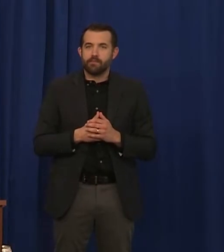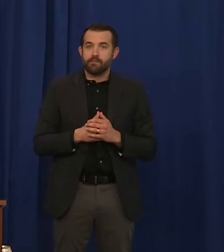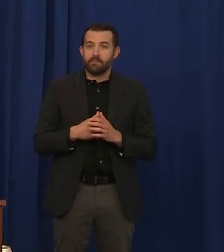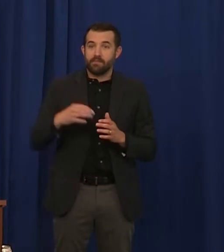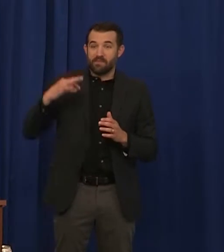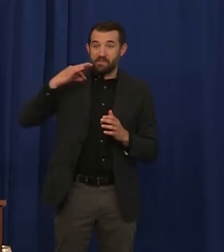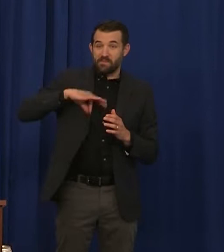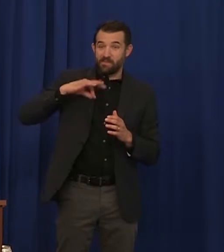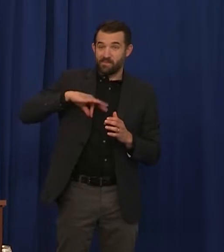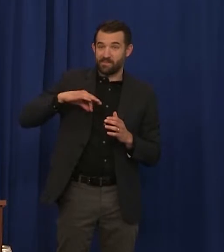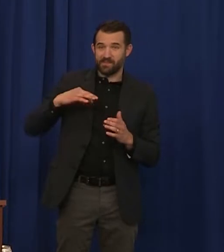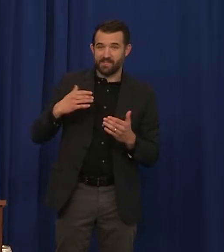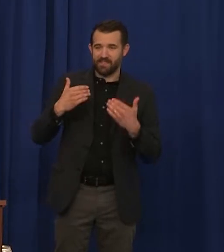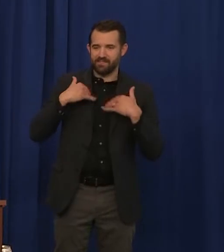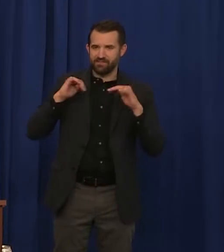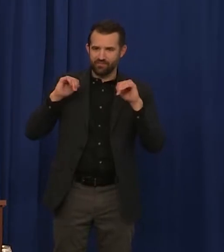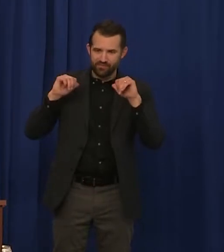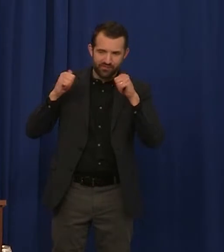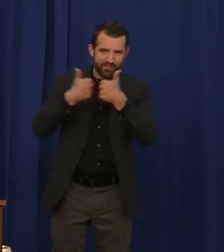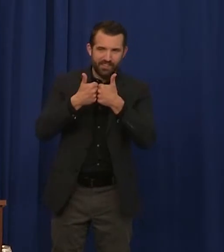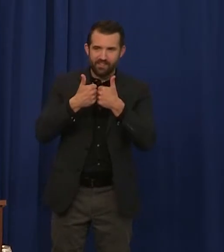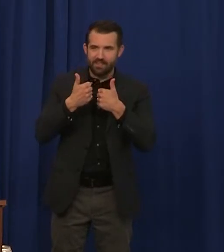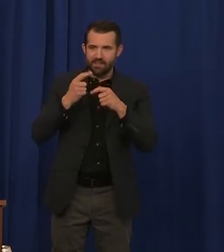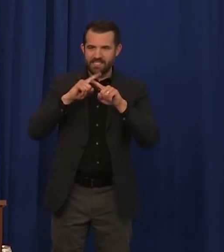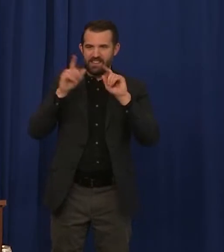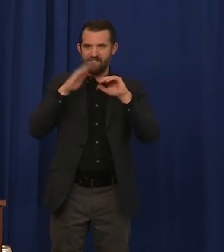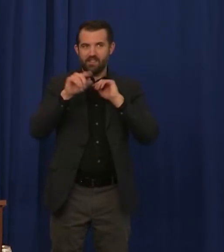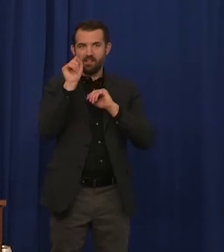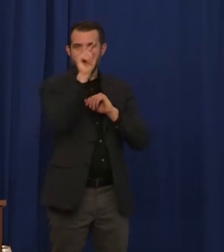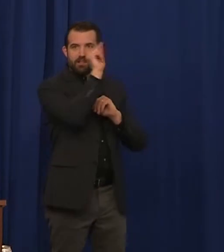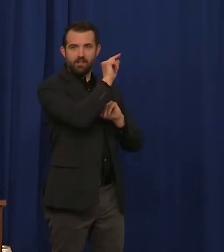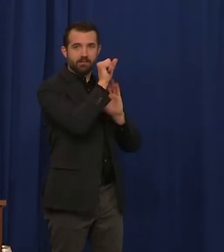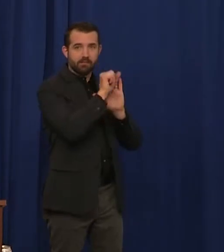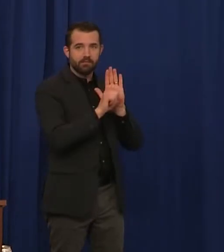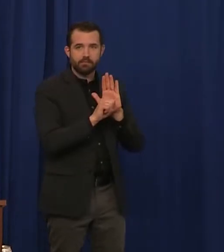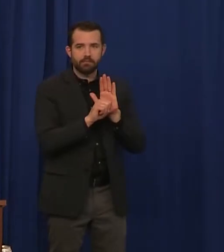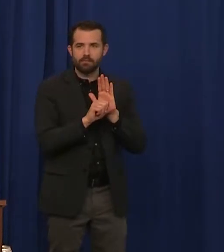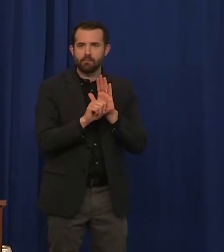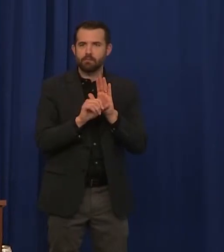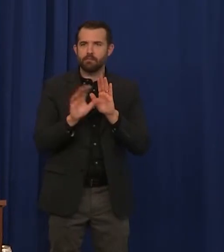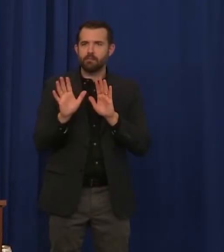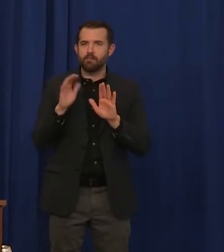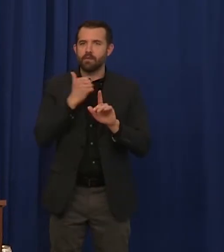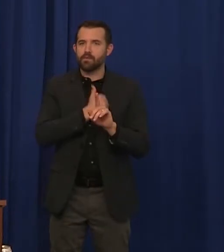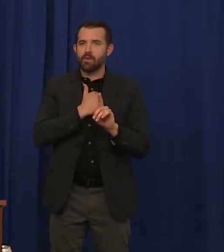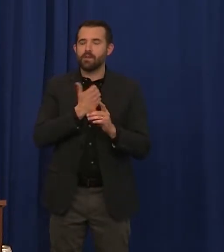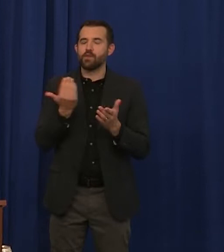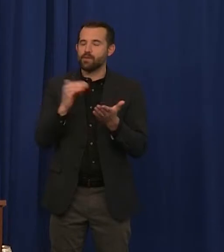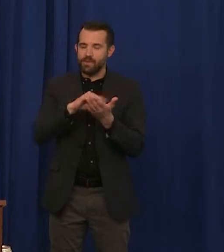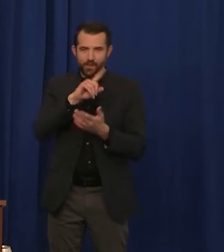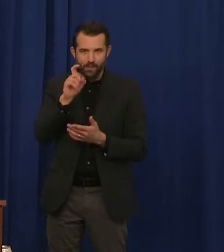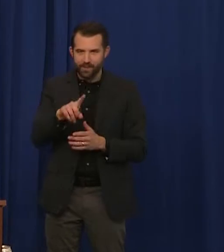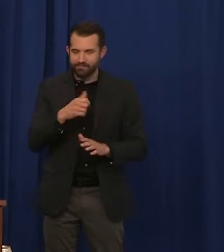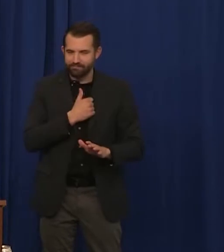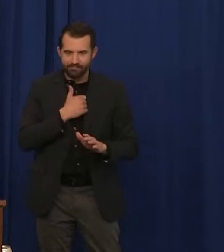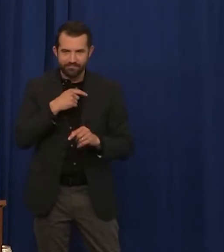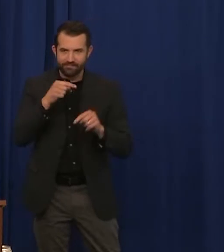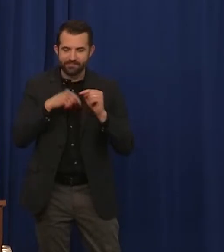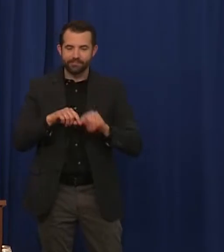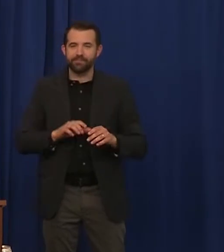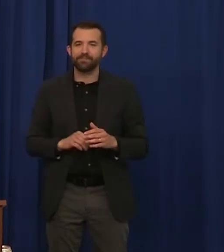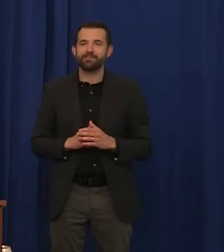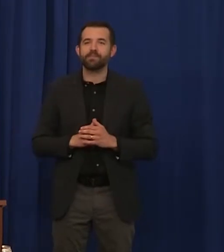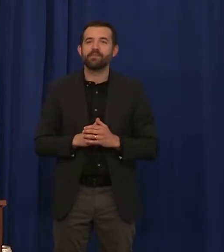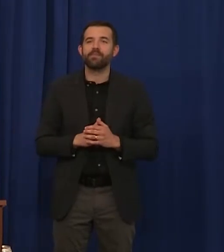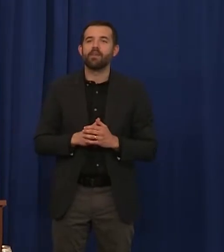are different than other states. Steve, oh, I'm sorry, I'm supposed to repeat the question. The question is, other